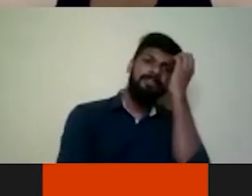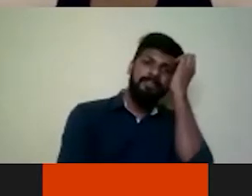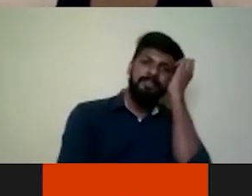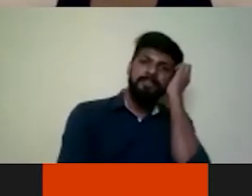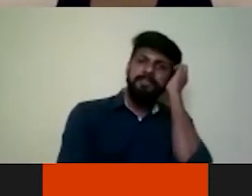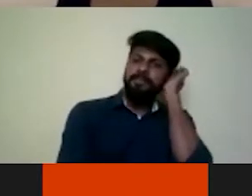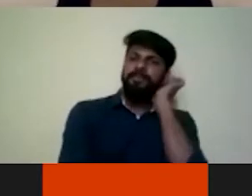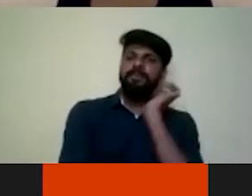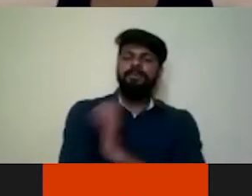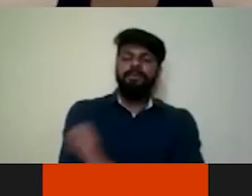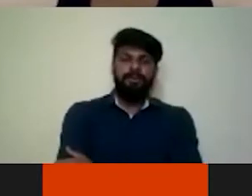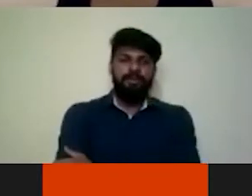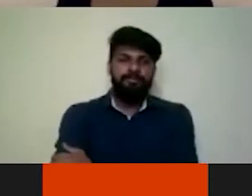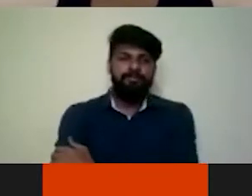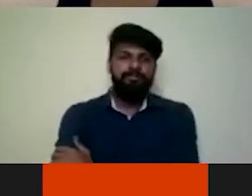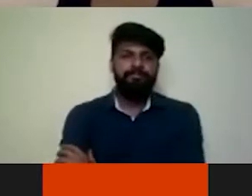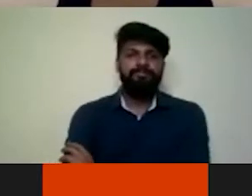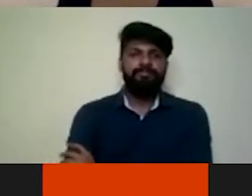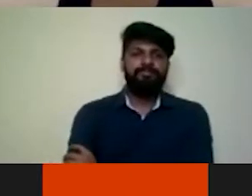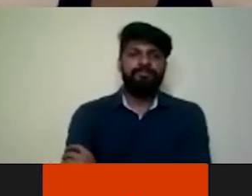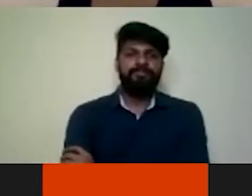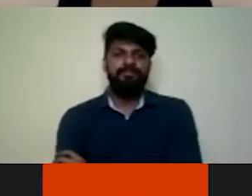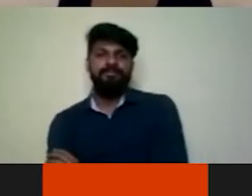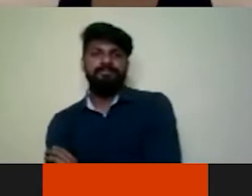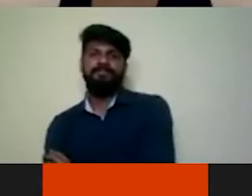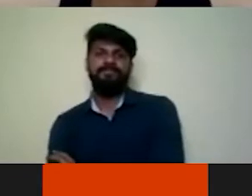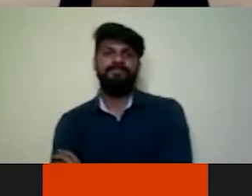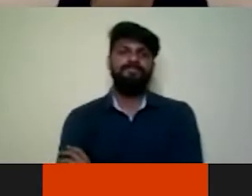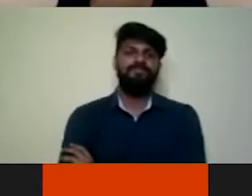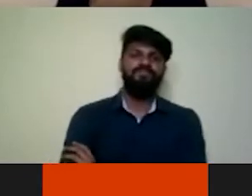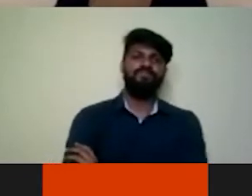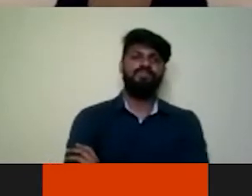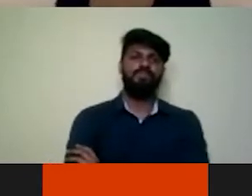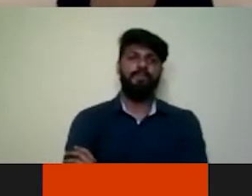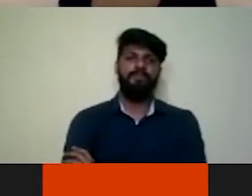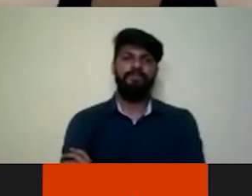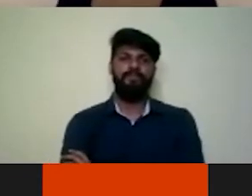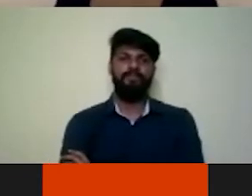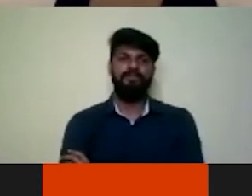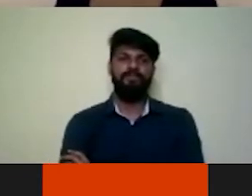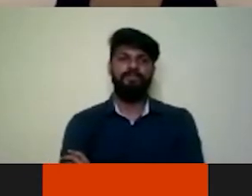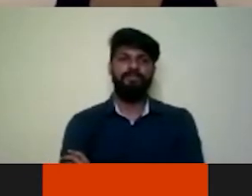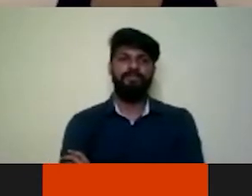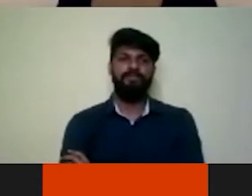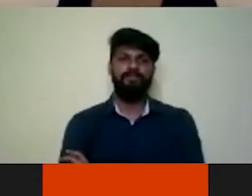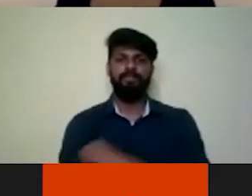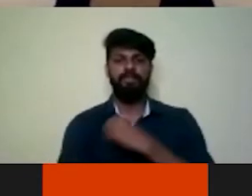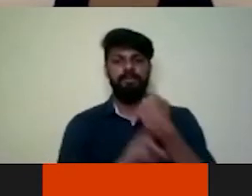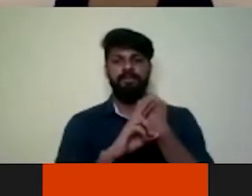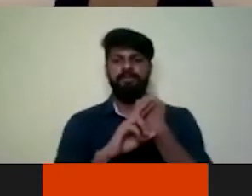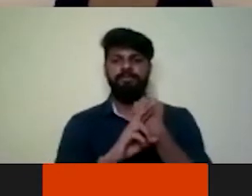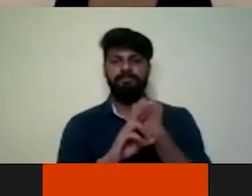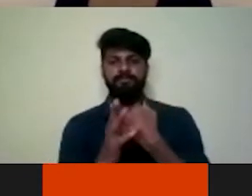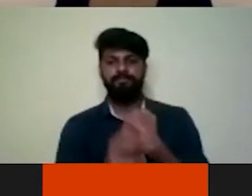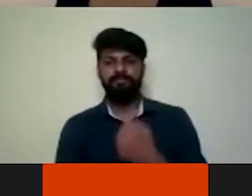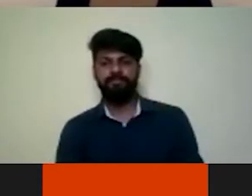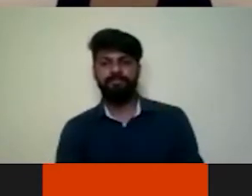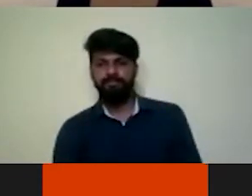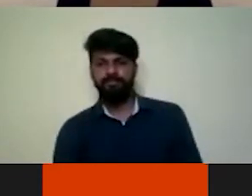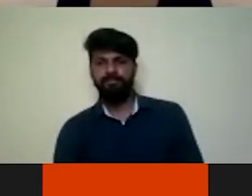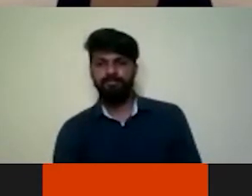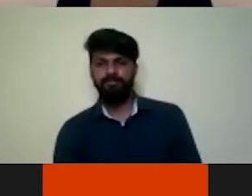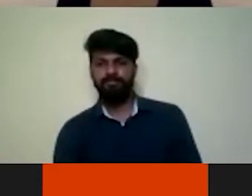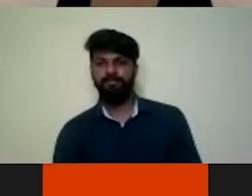So are you all ready to learn now? All right, great, wonderful. Tushar and Amaldev, you guys can come.